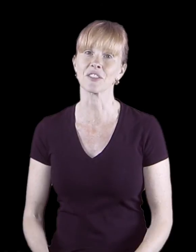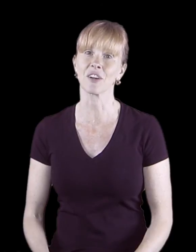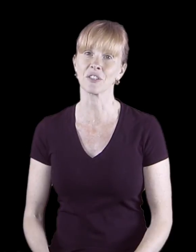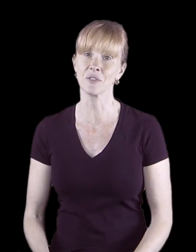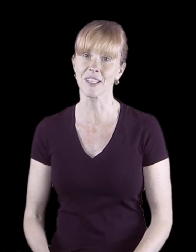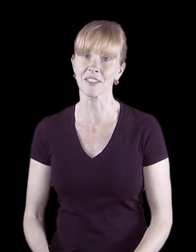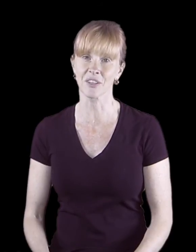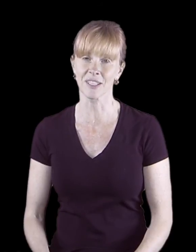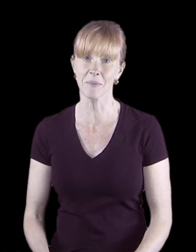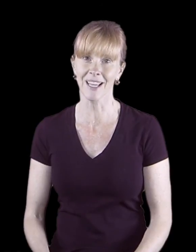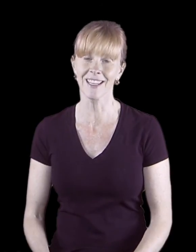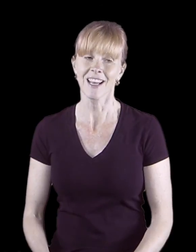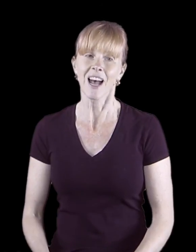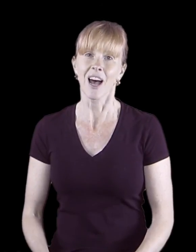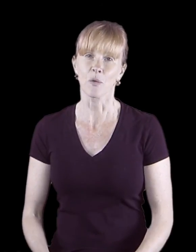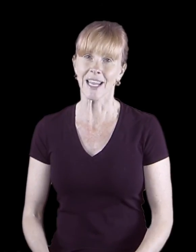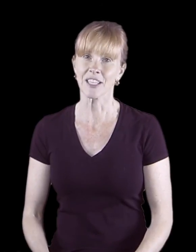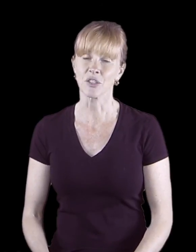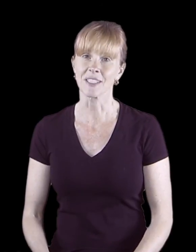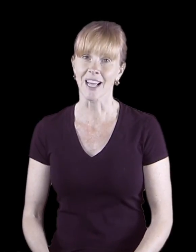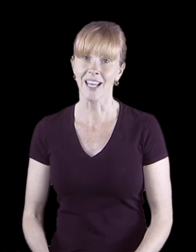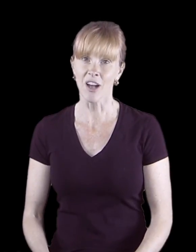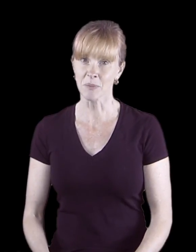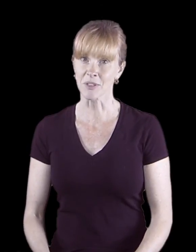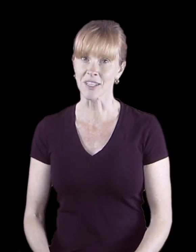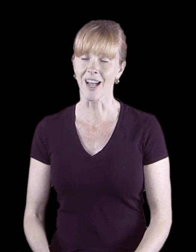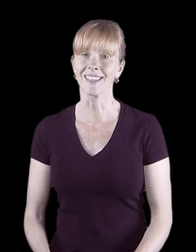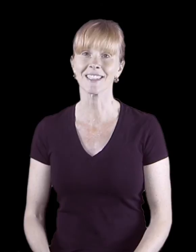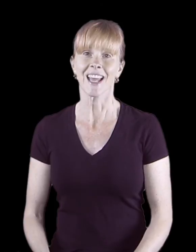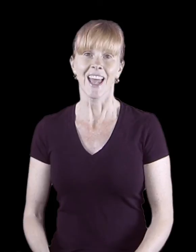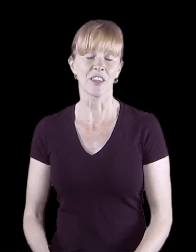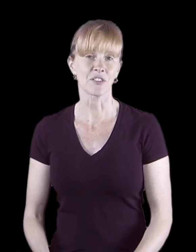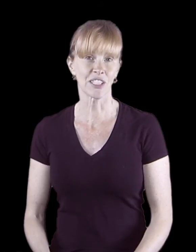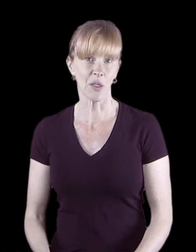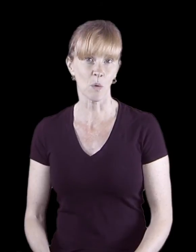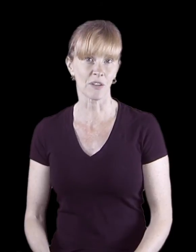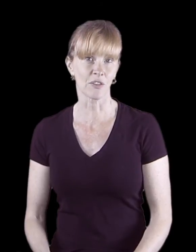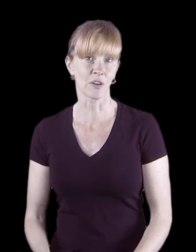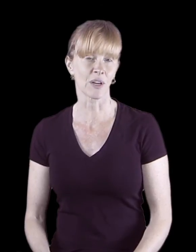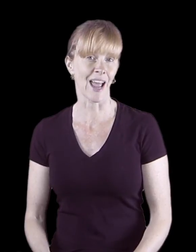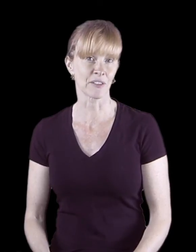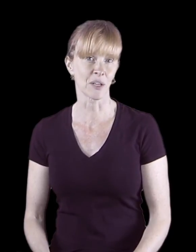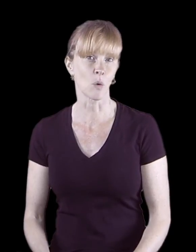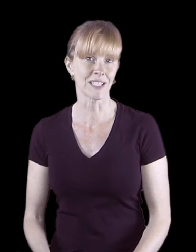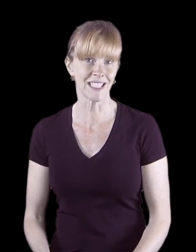There are two sets currently made related to exactly hospital signs, and then there's another one for counting 1 to